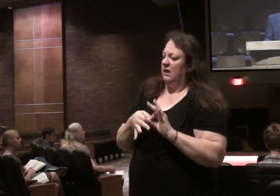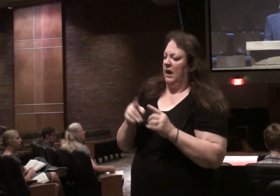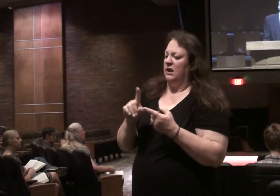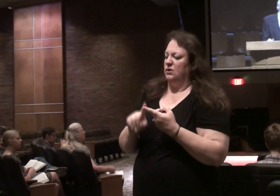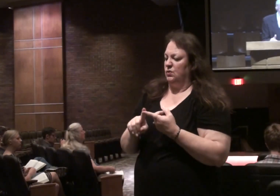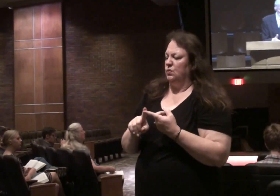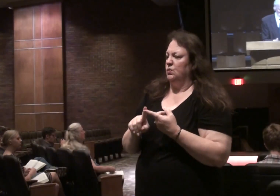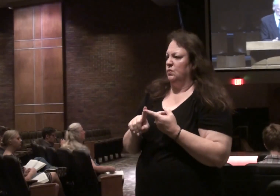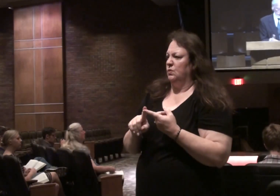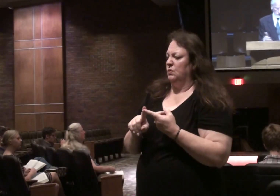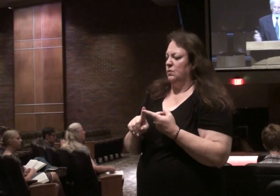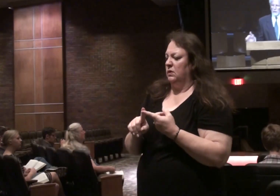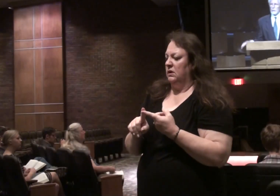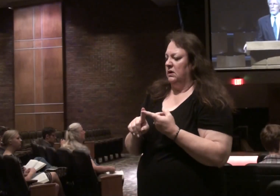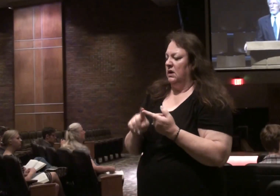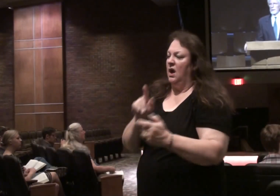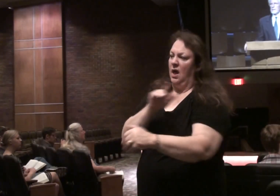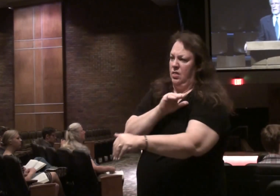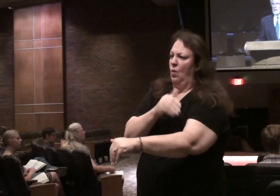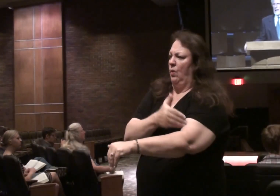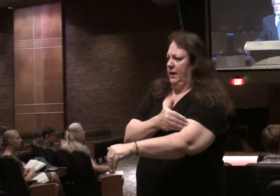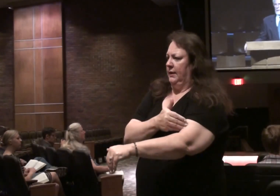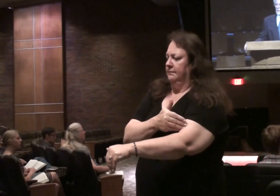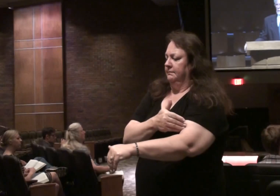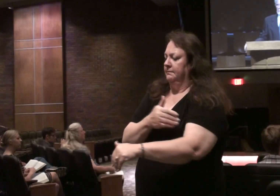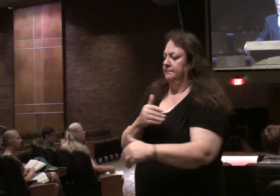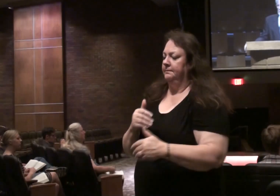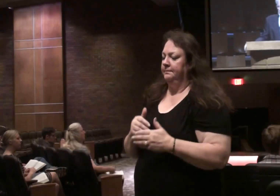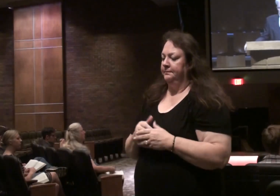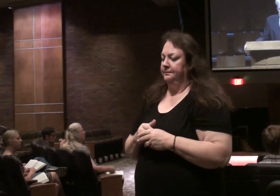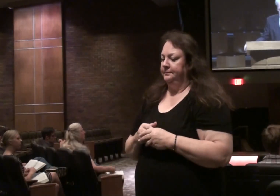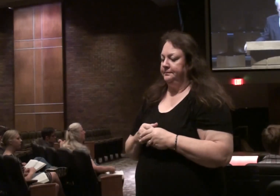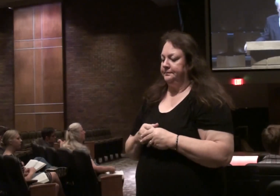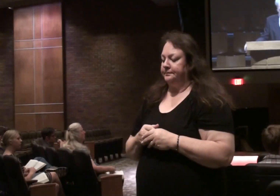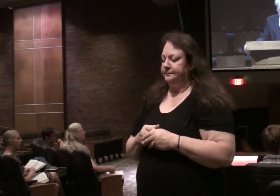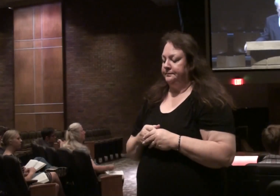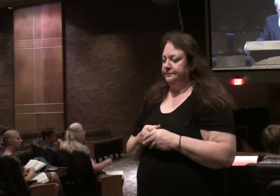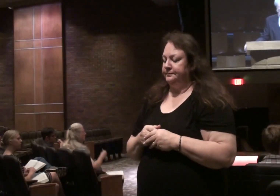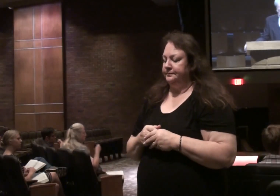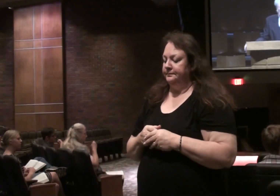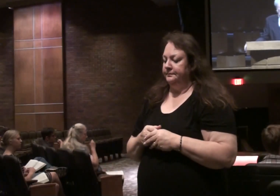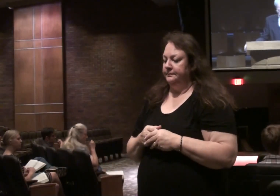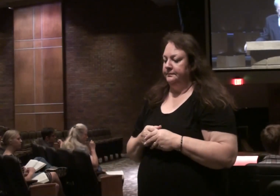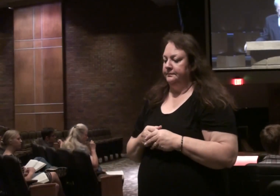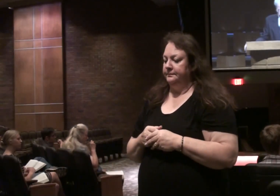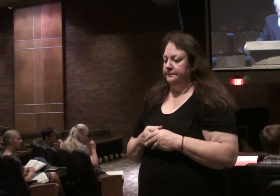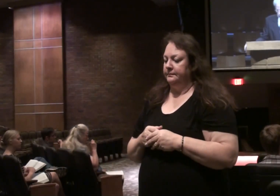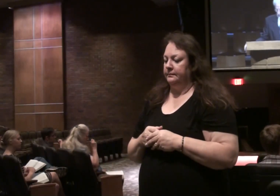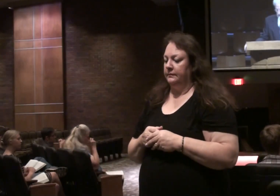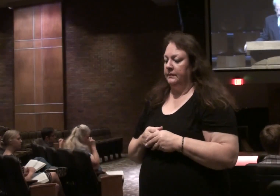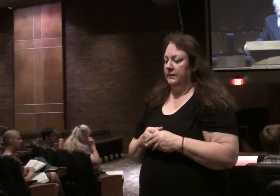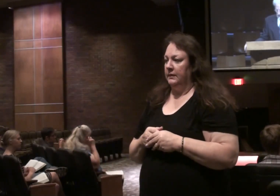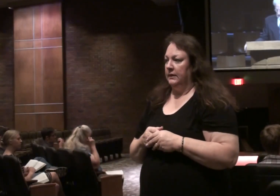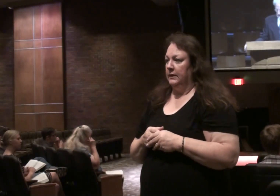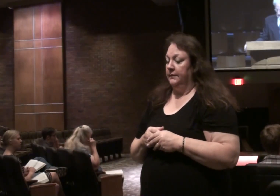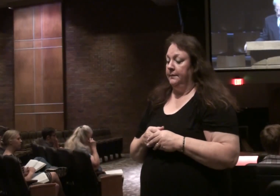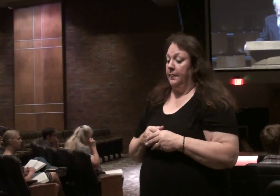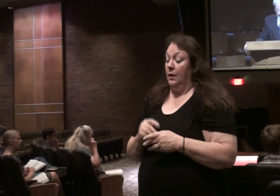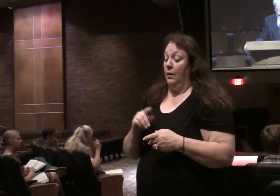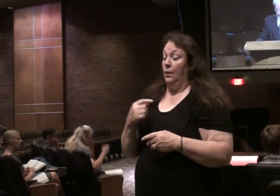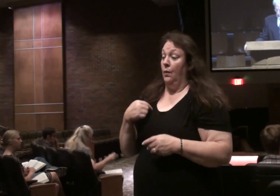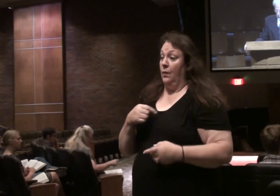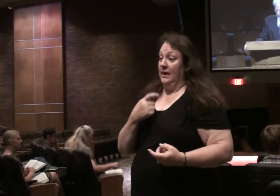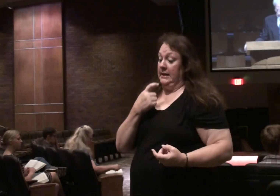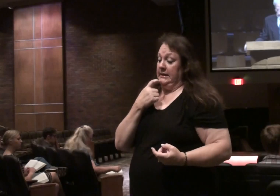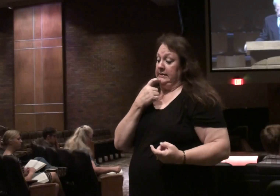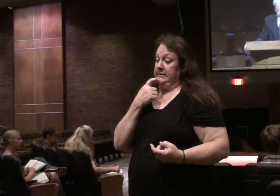wrote on this whole matter of the authority as laid out in the opening verses of chapter 8. Short of sinning,